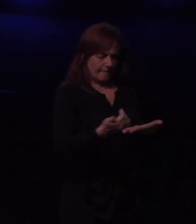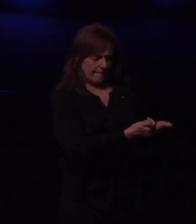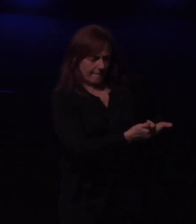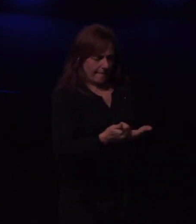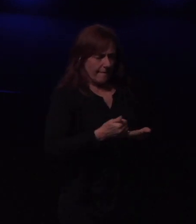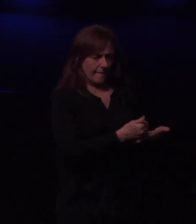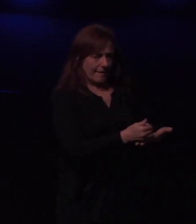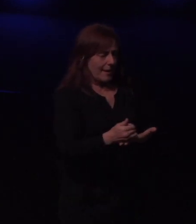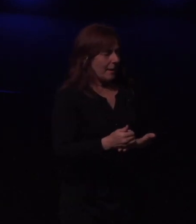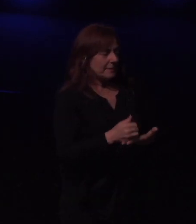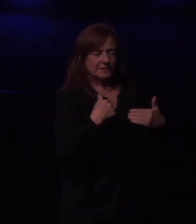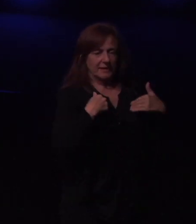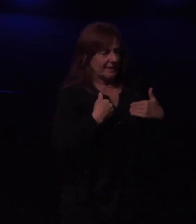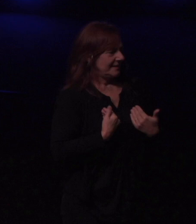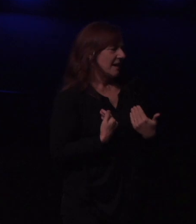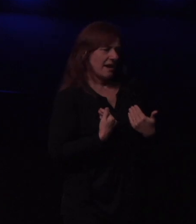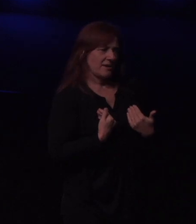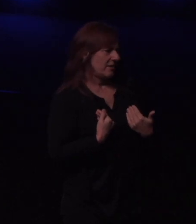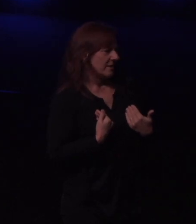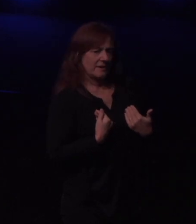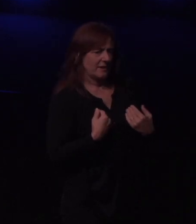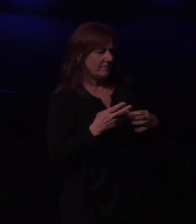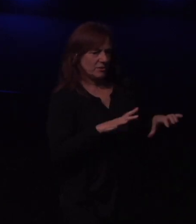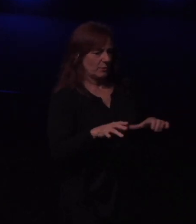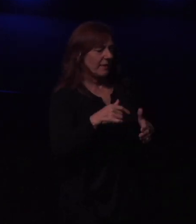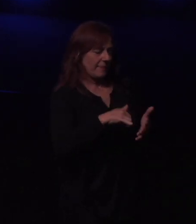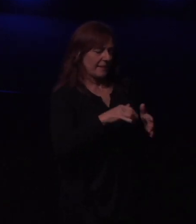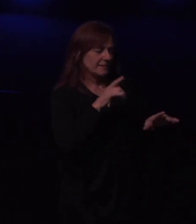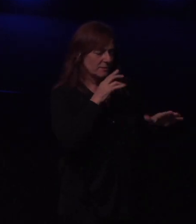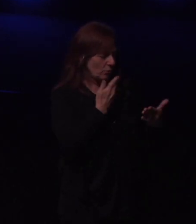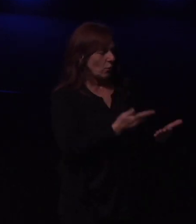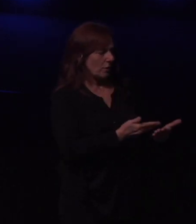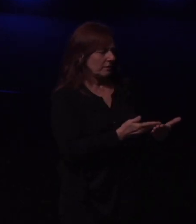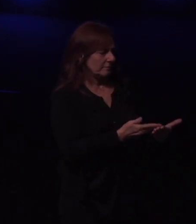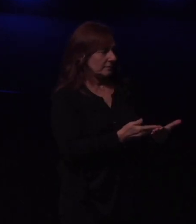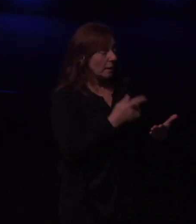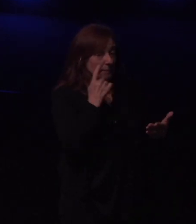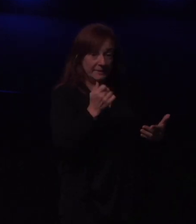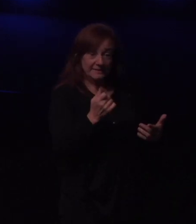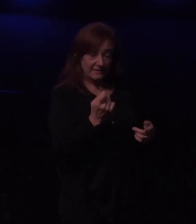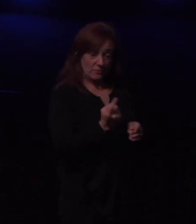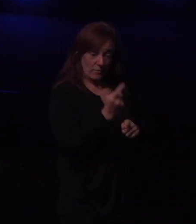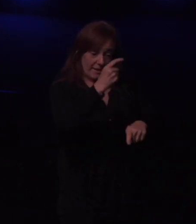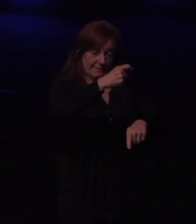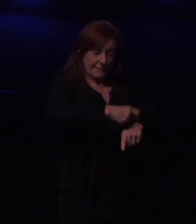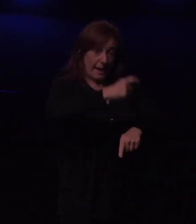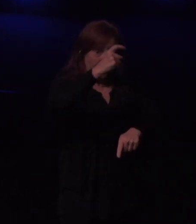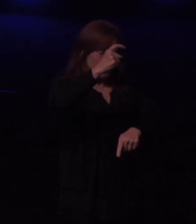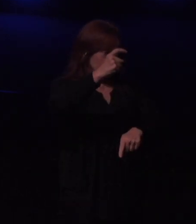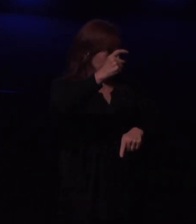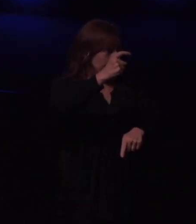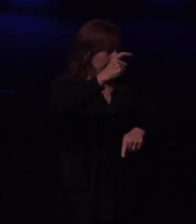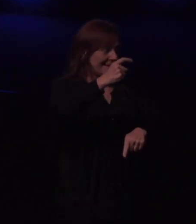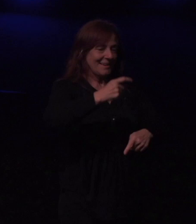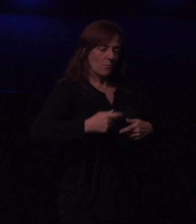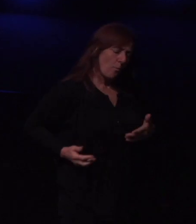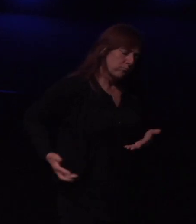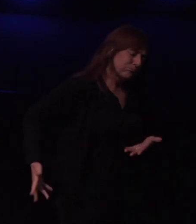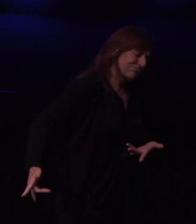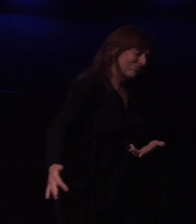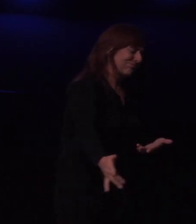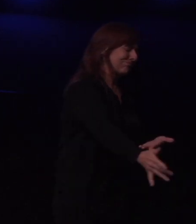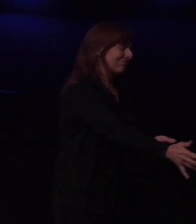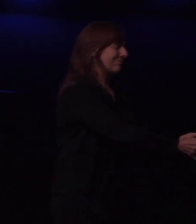So let's not get tired of doing what is good, because at just the right time, we'll reap a